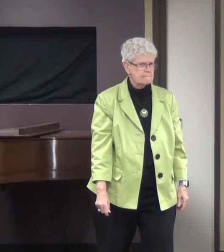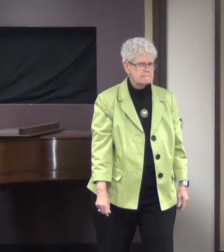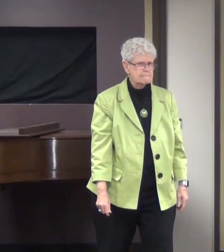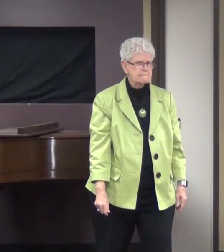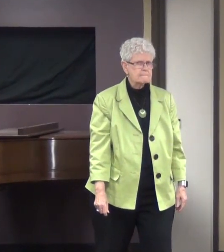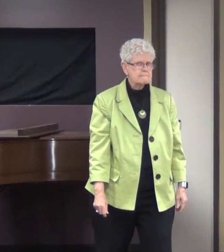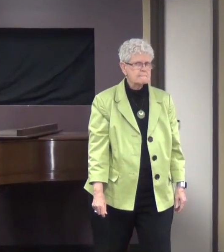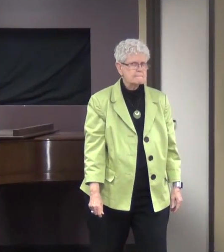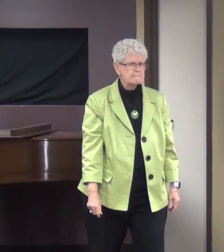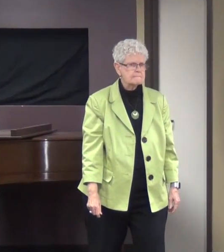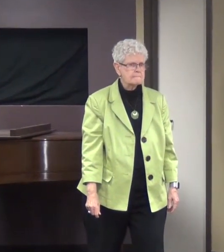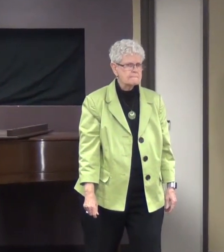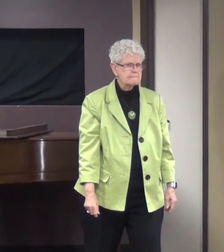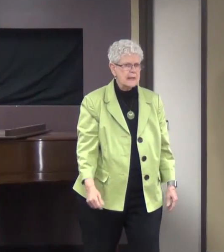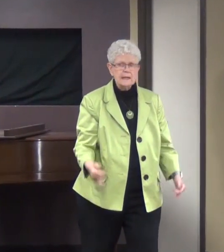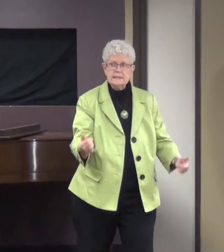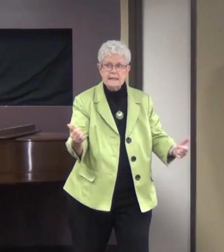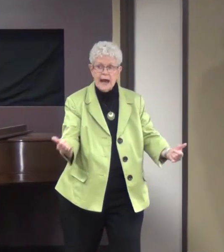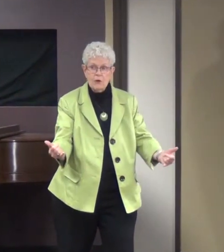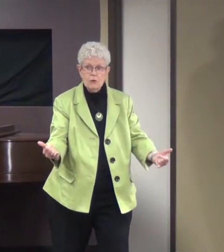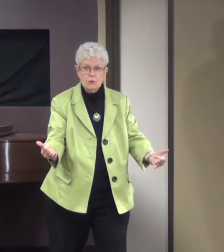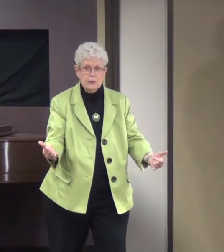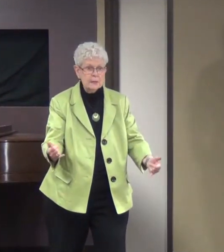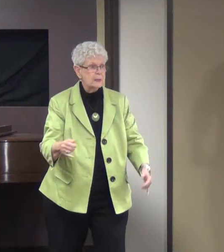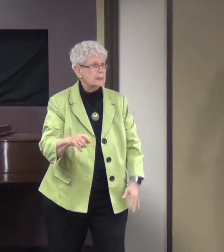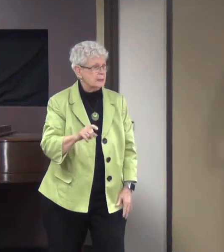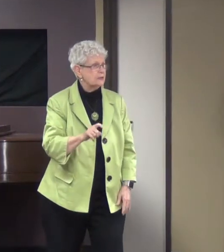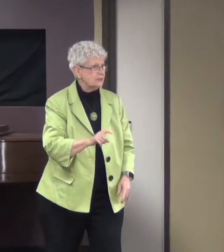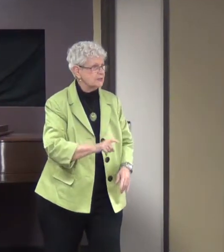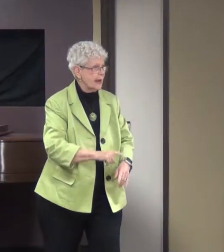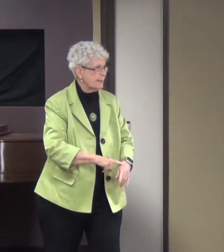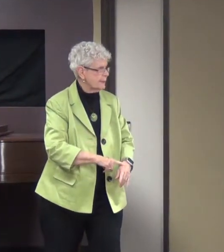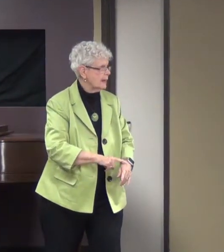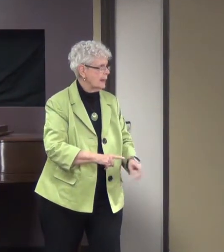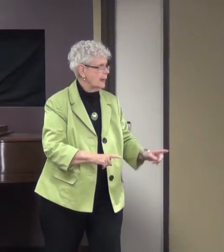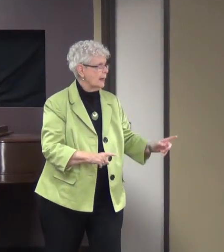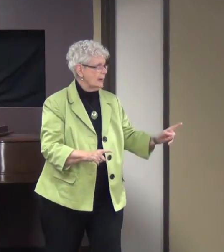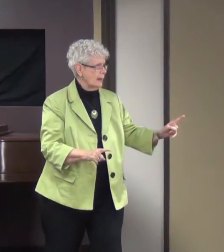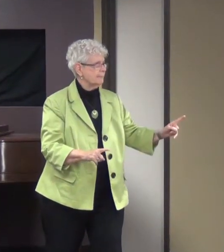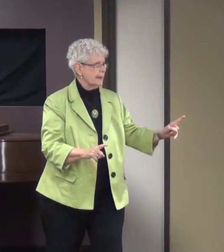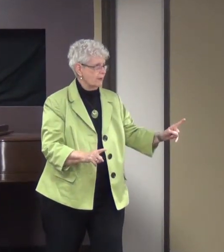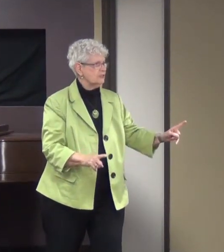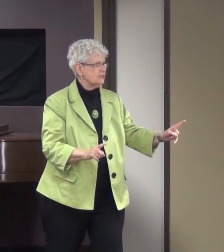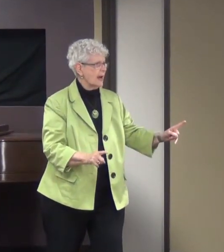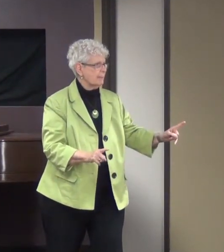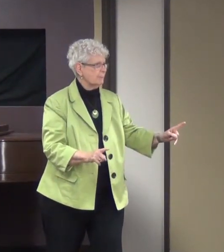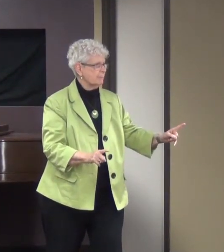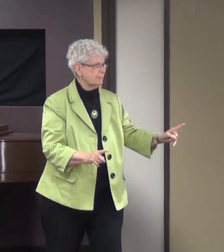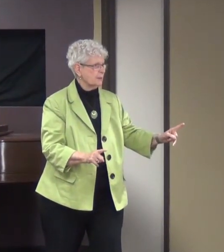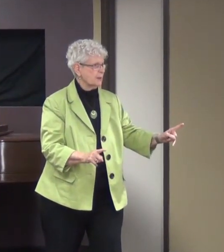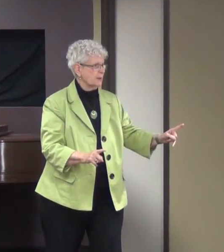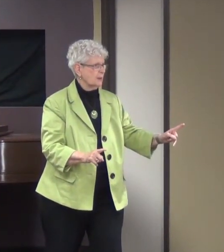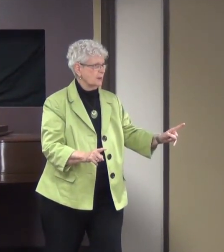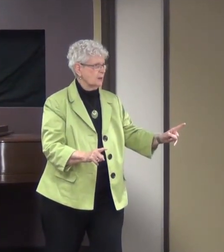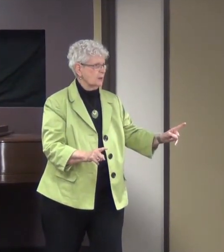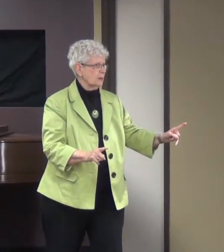Thank you, Lord. Now is the time. Now is the time.